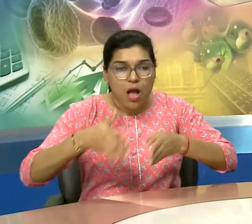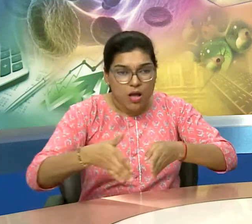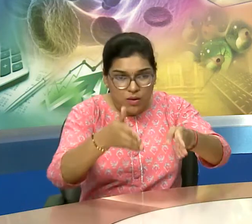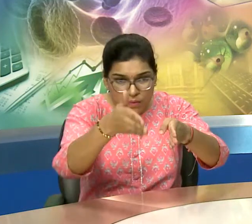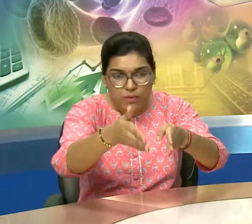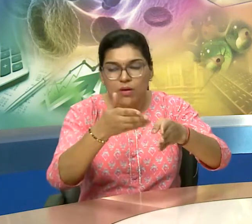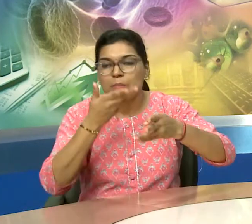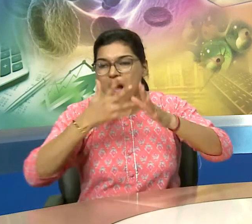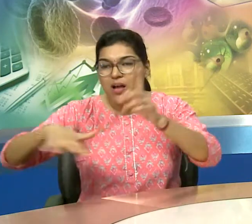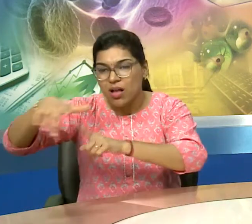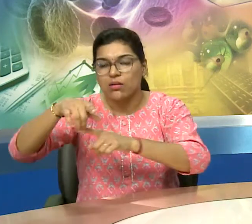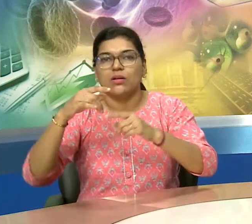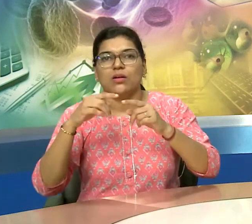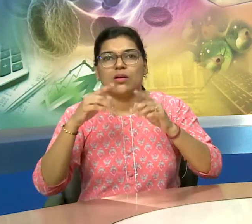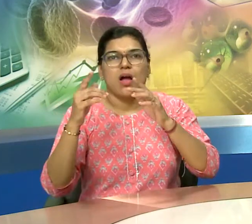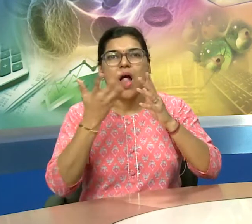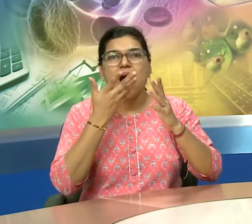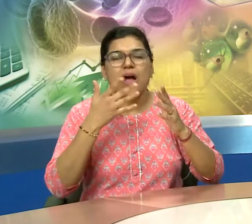and other water bodies.